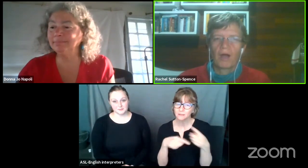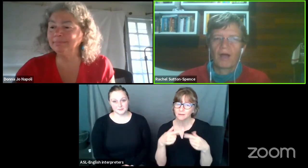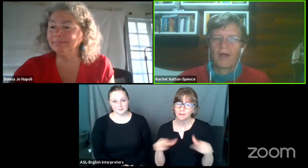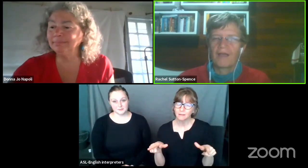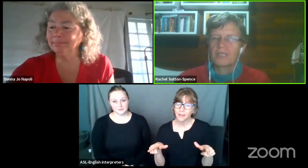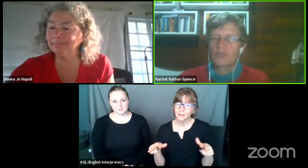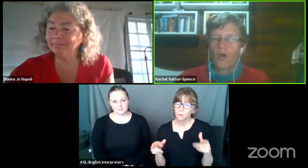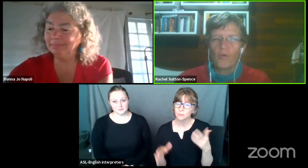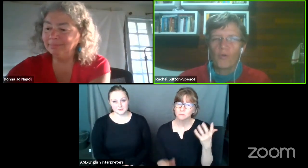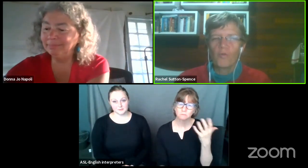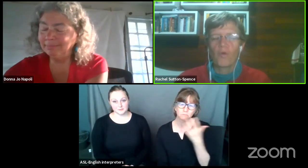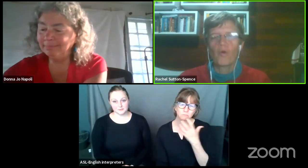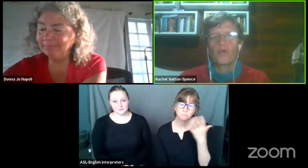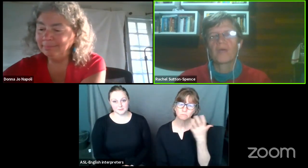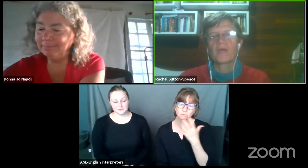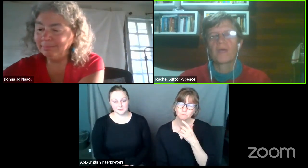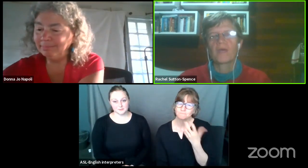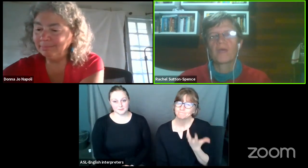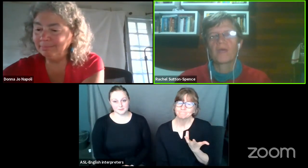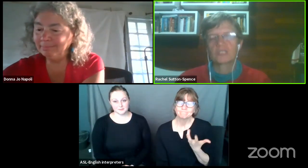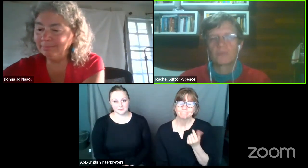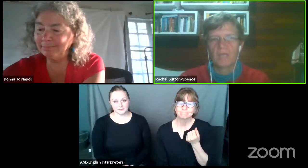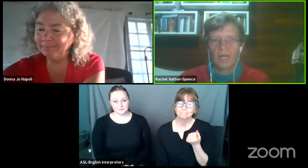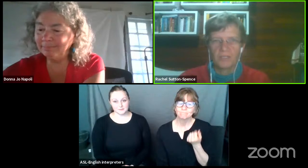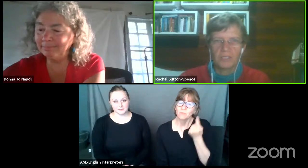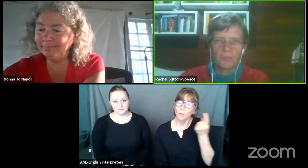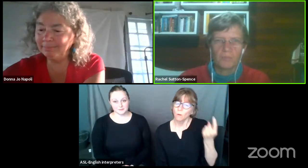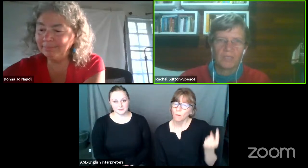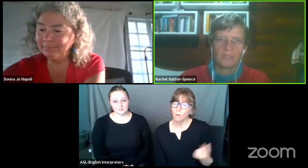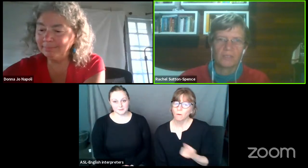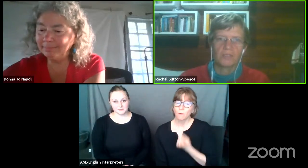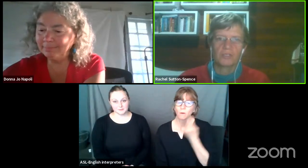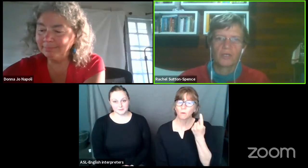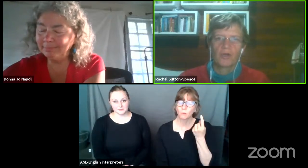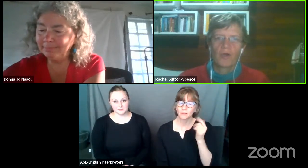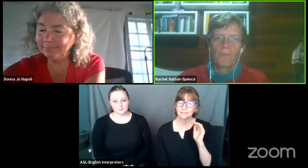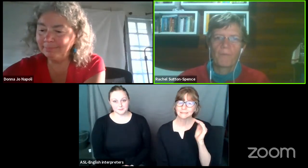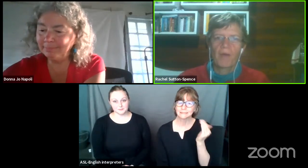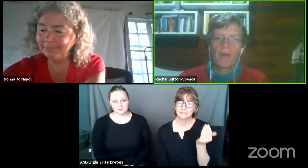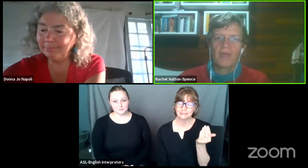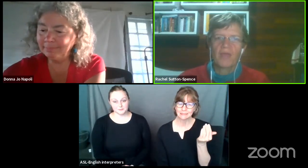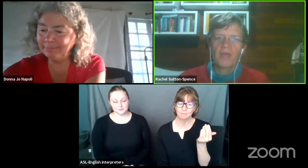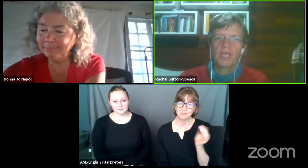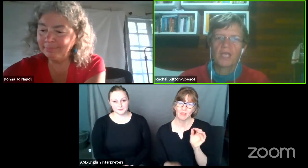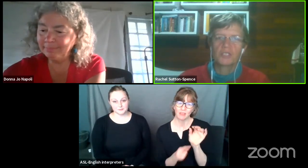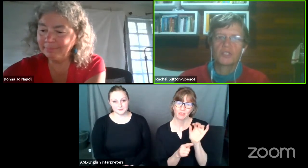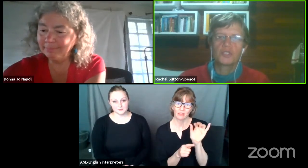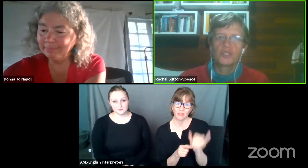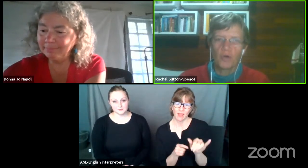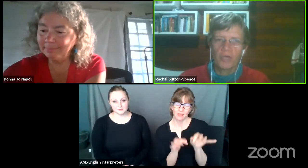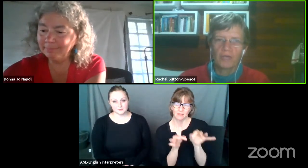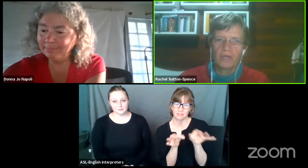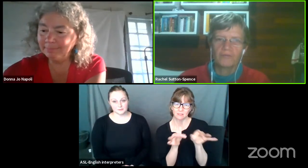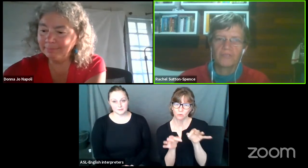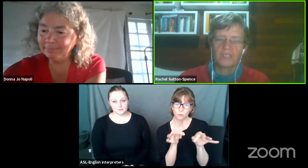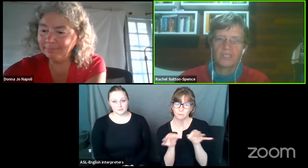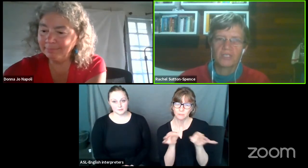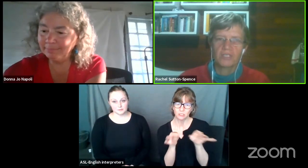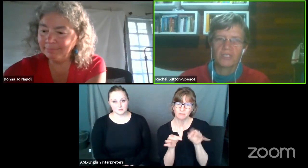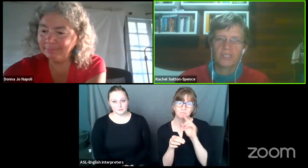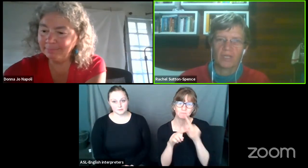always seems to be underpinned by their joy